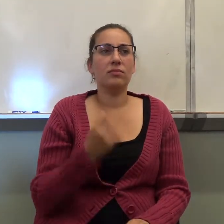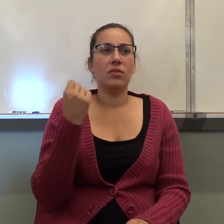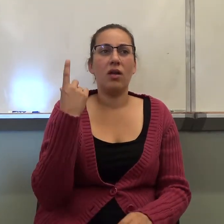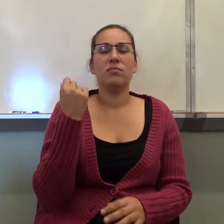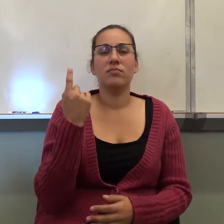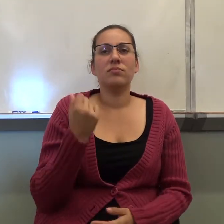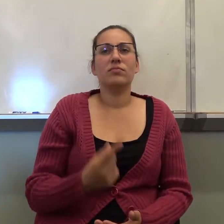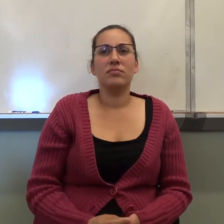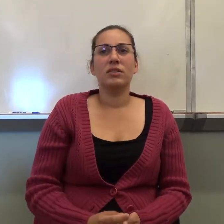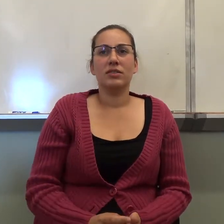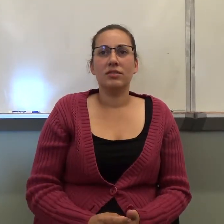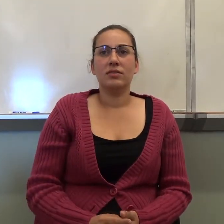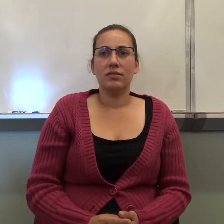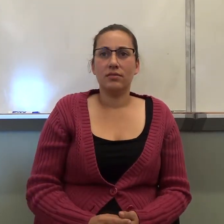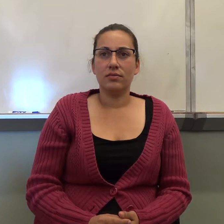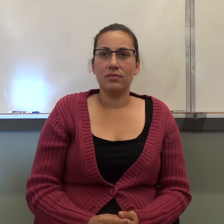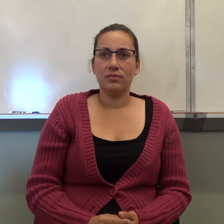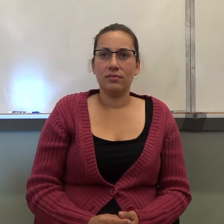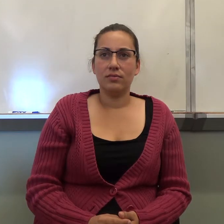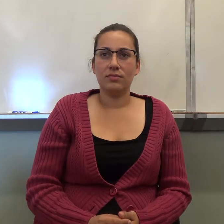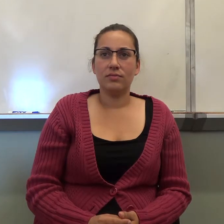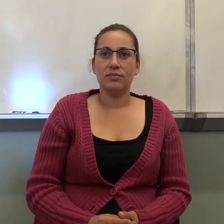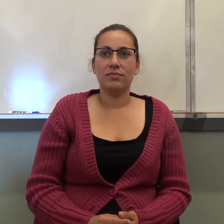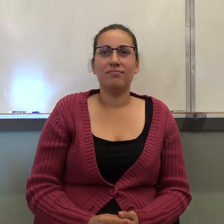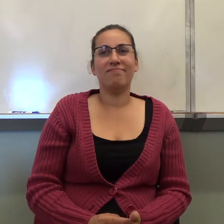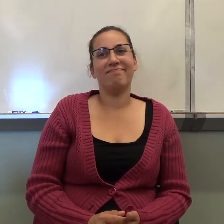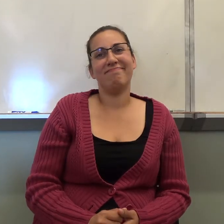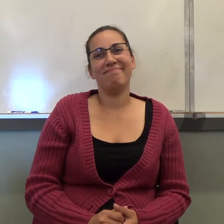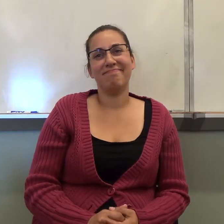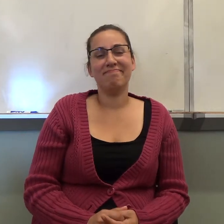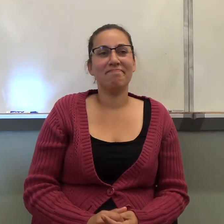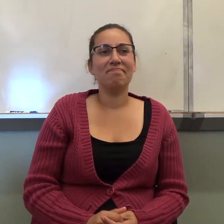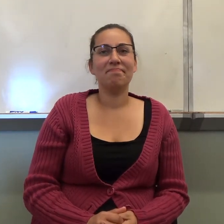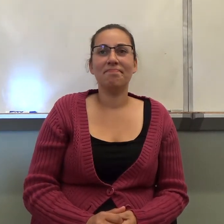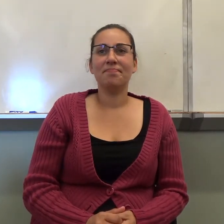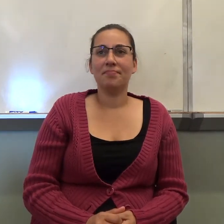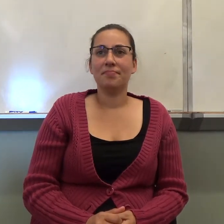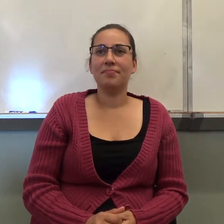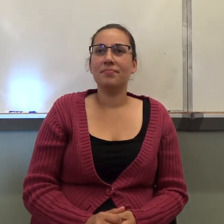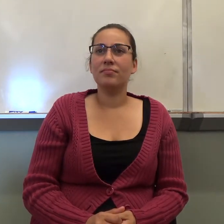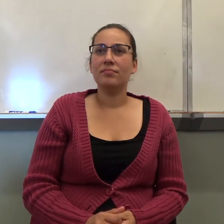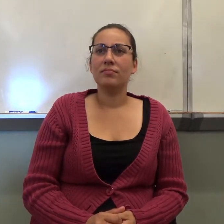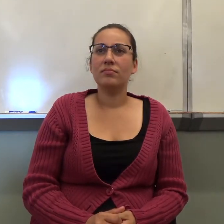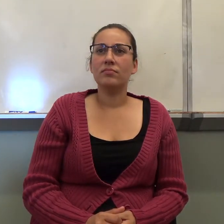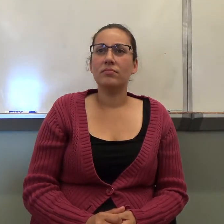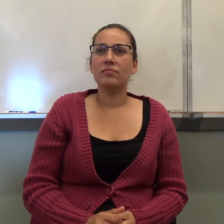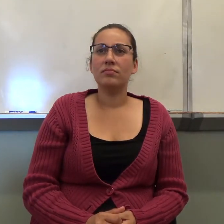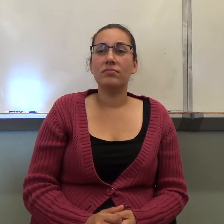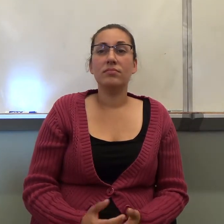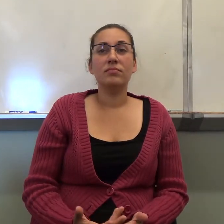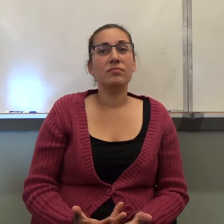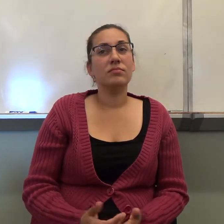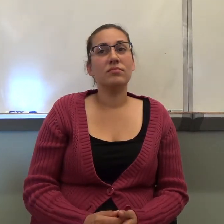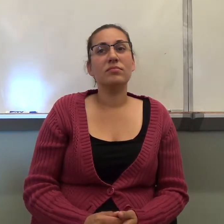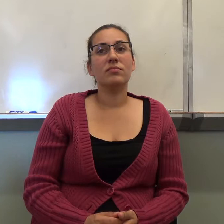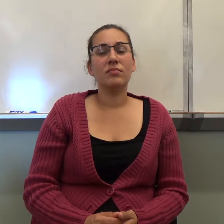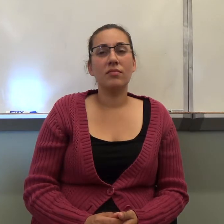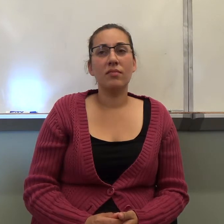have two terms with x's in them and two terms with y's in them. Okay, those are the like terms.